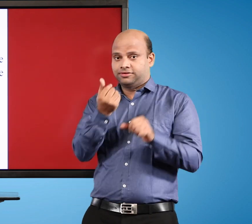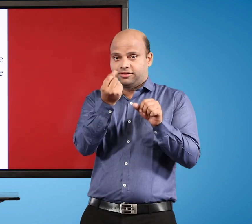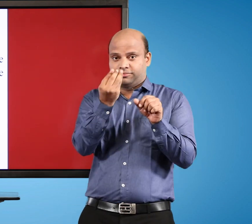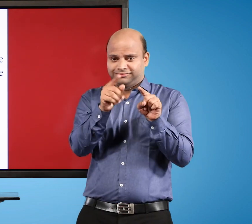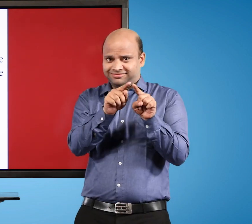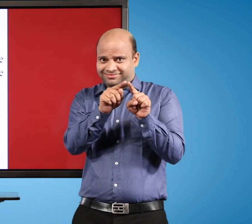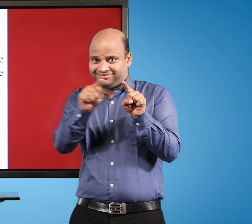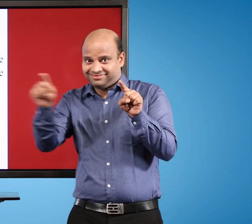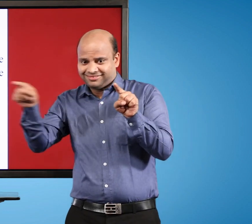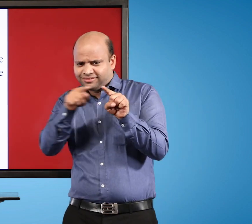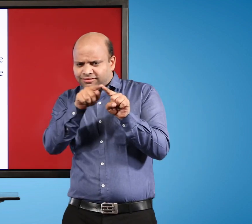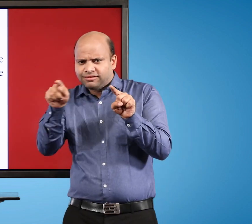Subtraction on the number line.